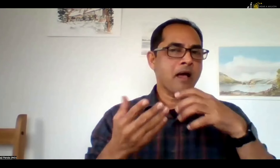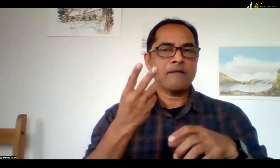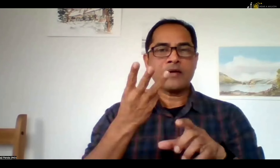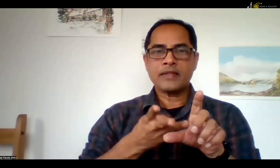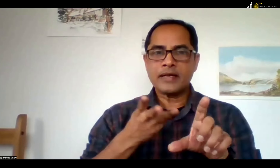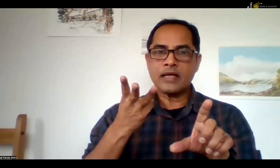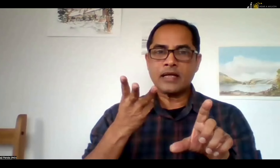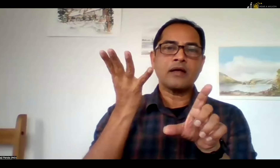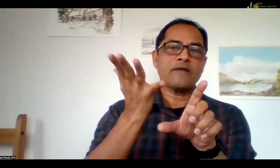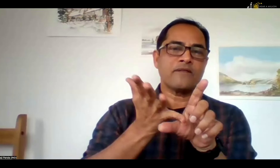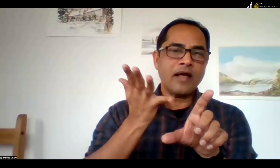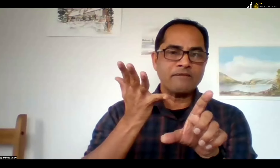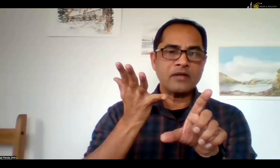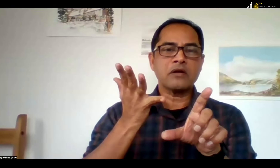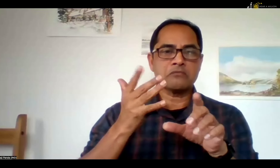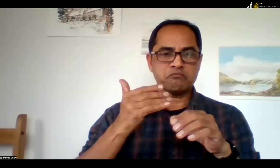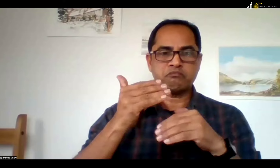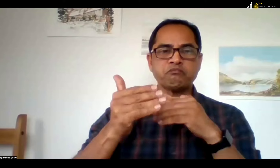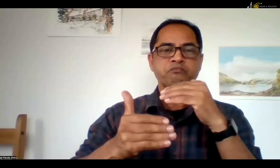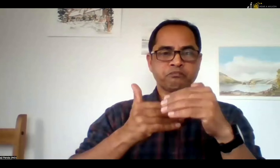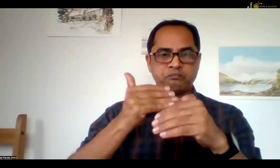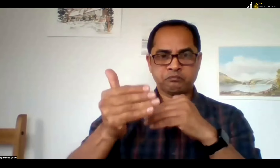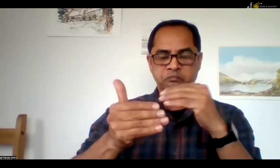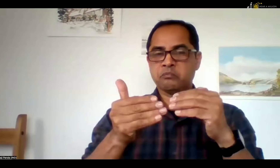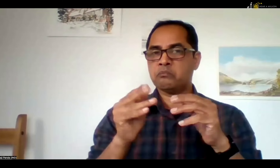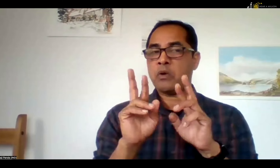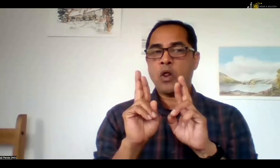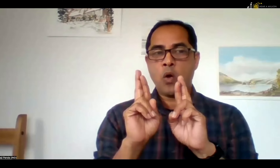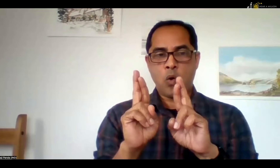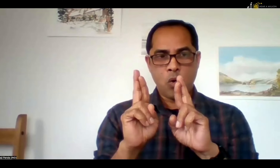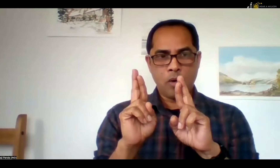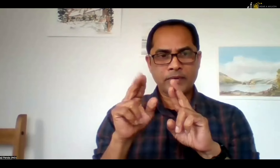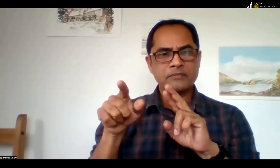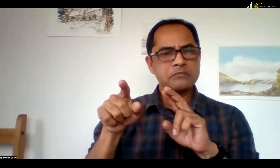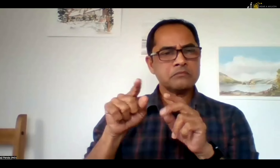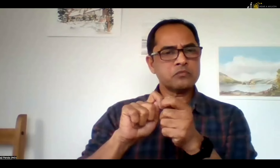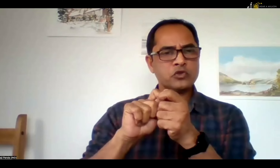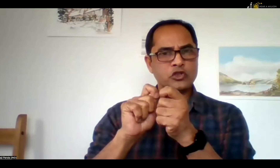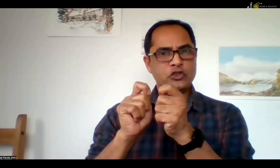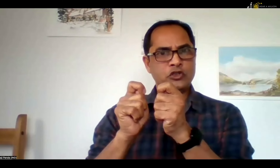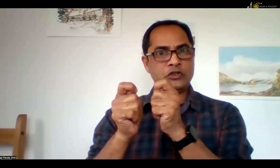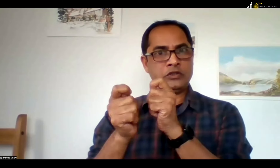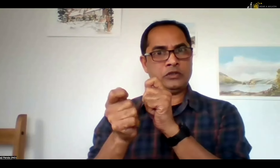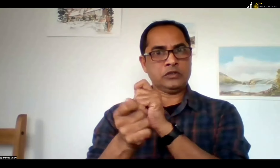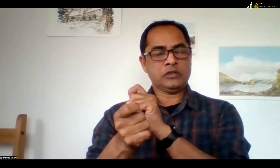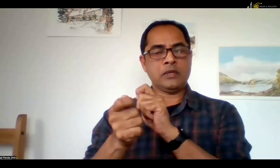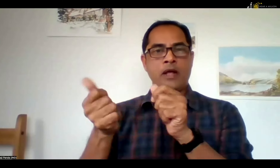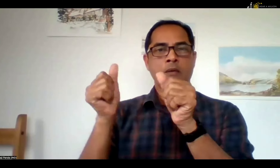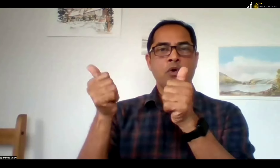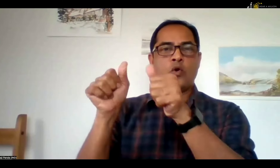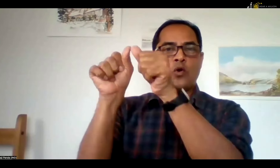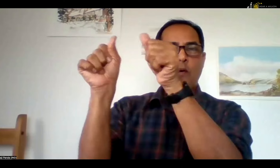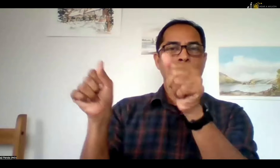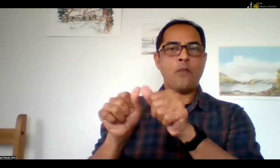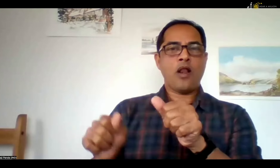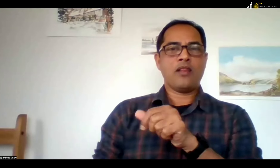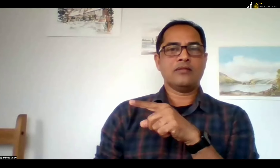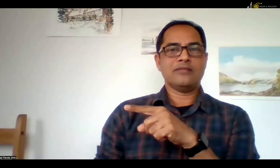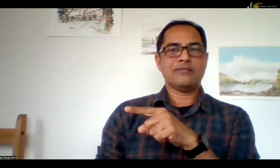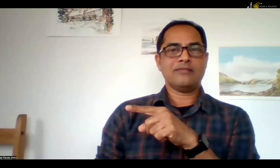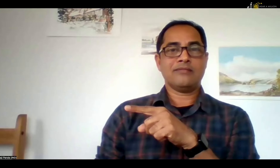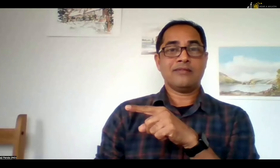are in the process. We are still researching. It is a work in process. It will take time for it to get where we want it to, but in a span of half a decade